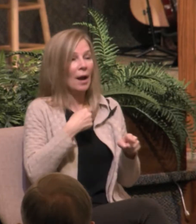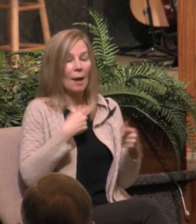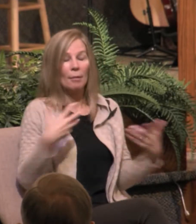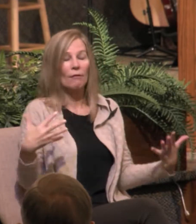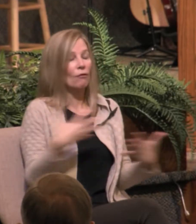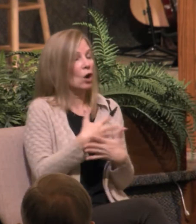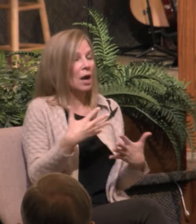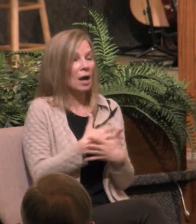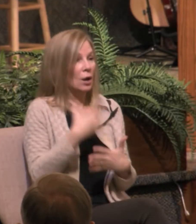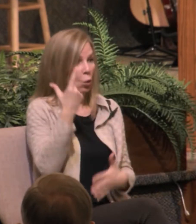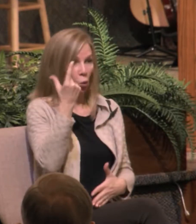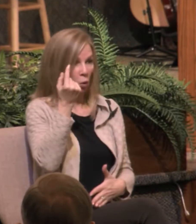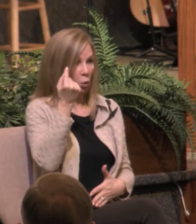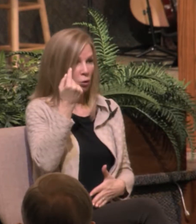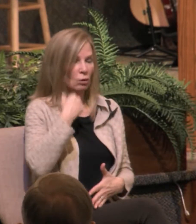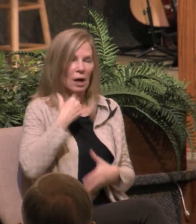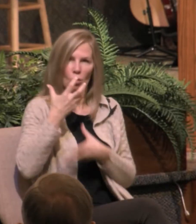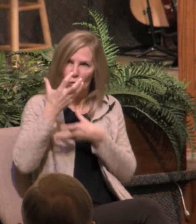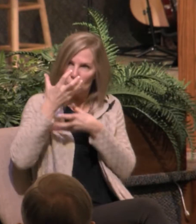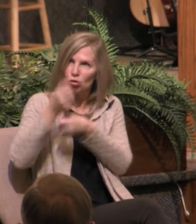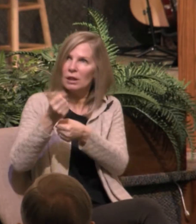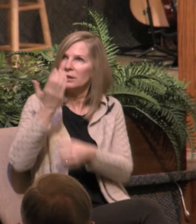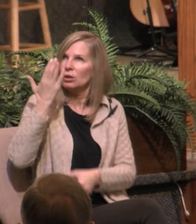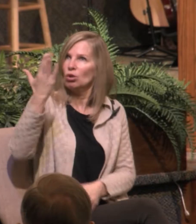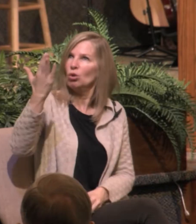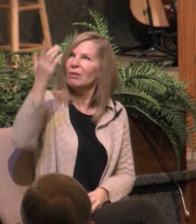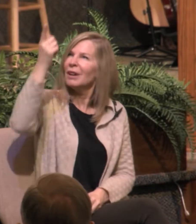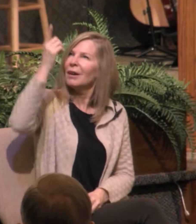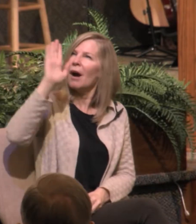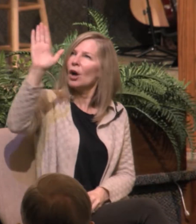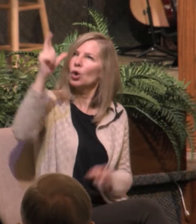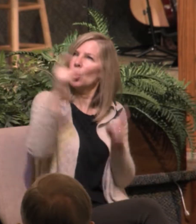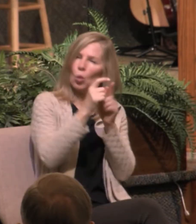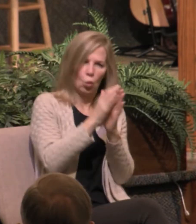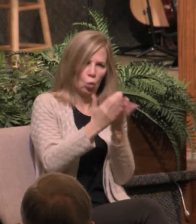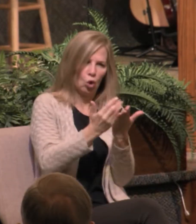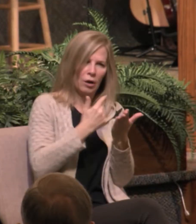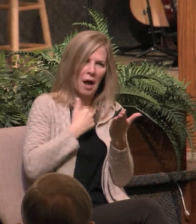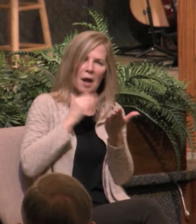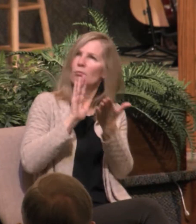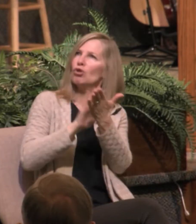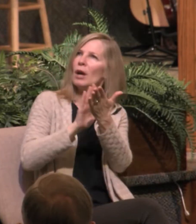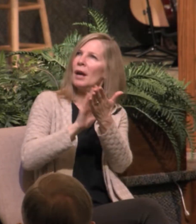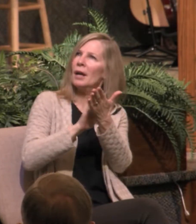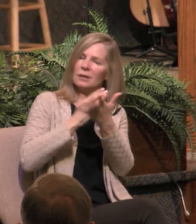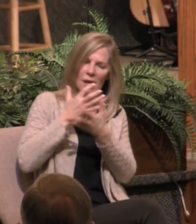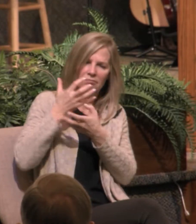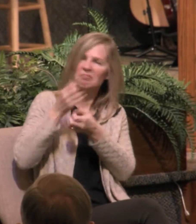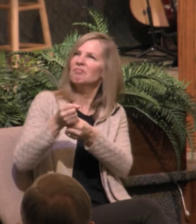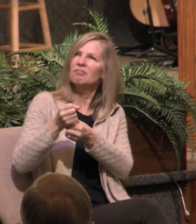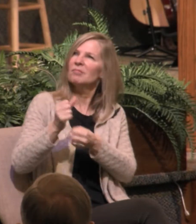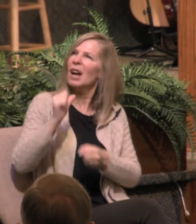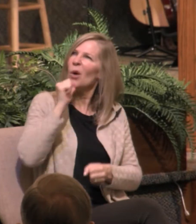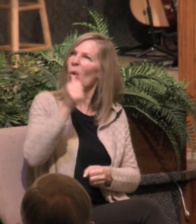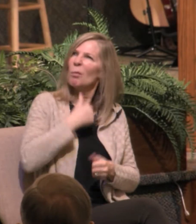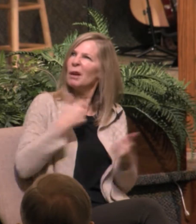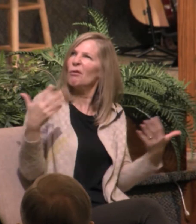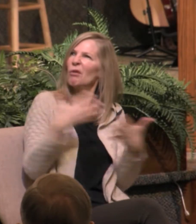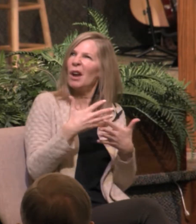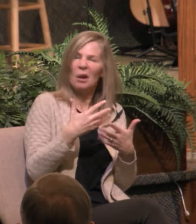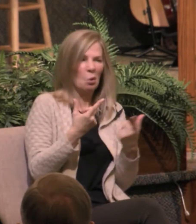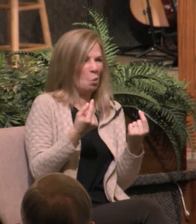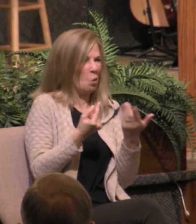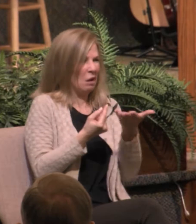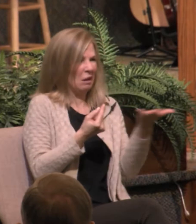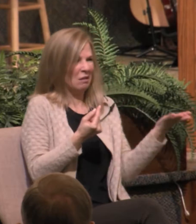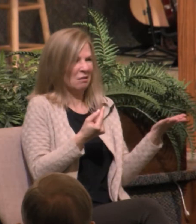my trust in you. In God, whose word I praise, in God I have put my trust. I shall not be afraid. What can mere man do